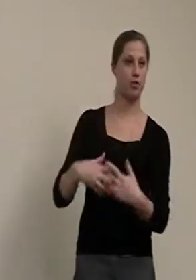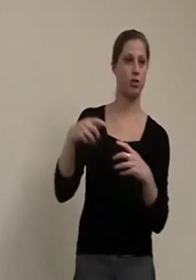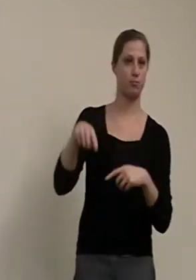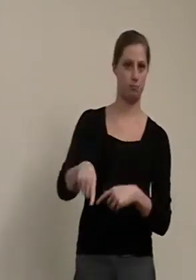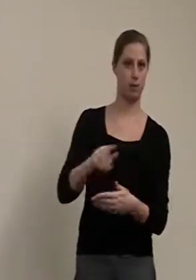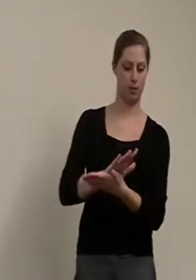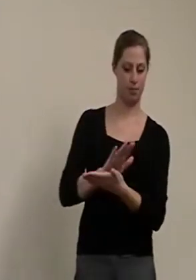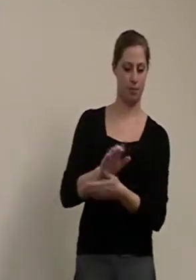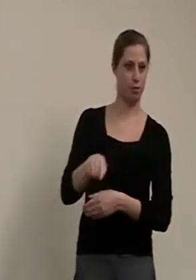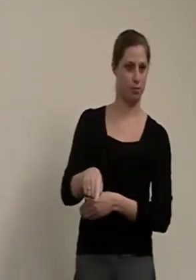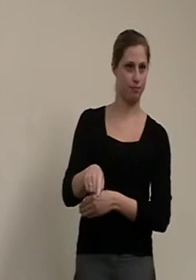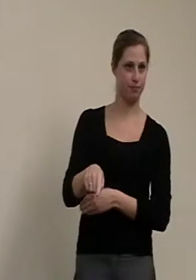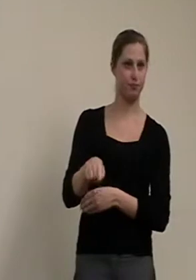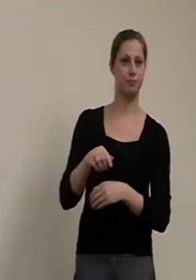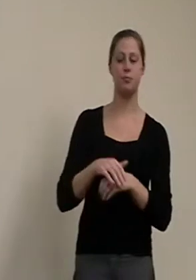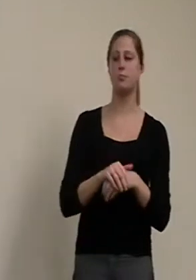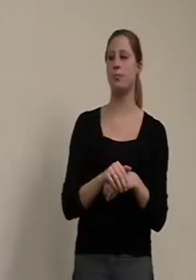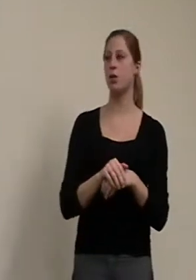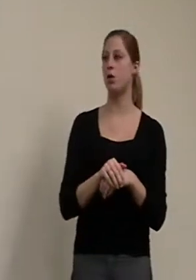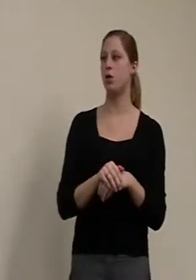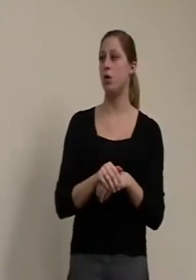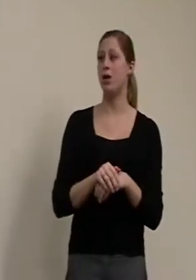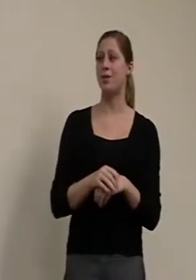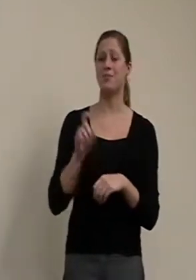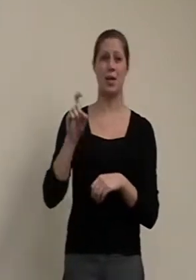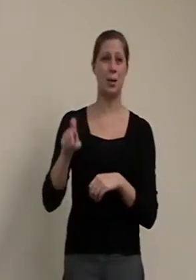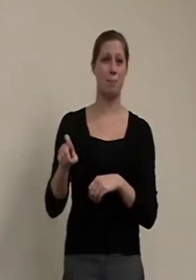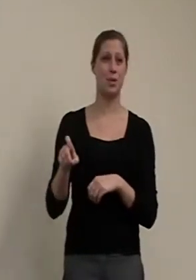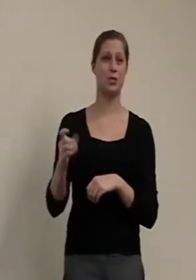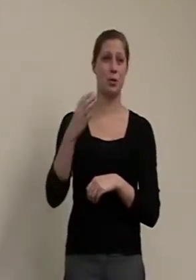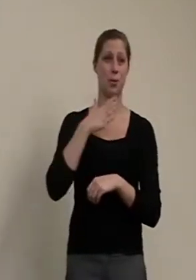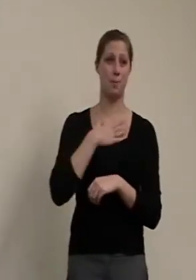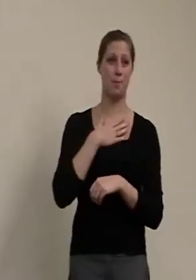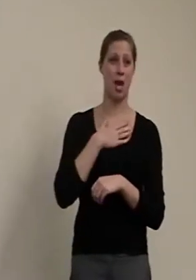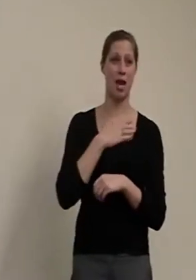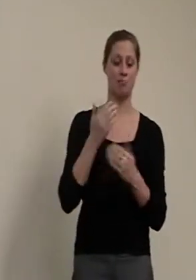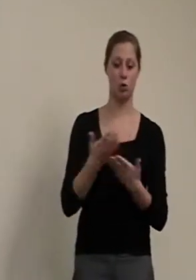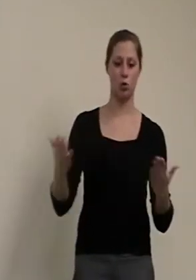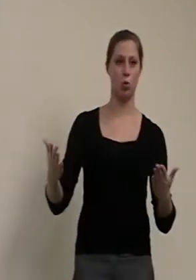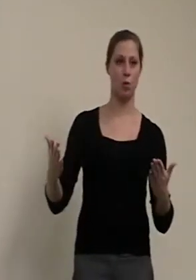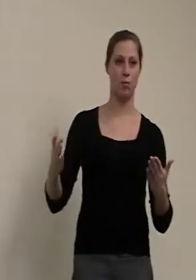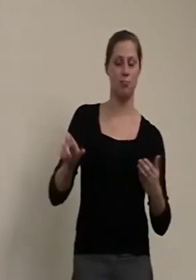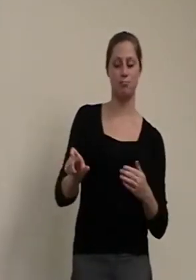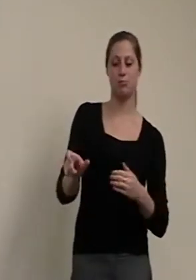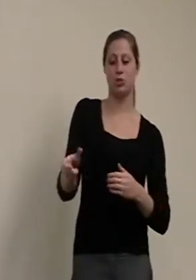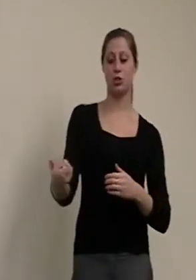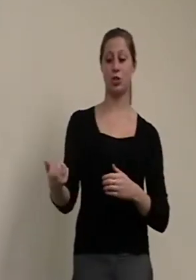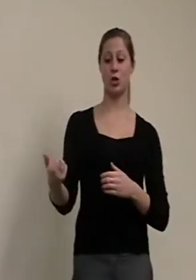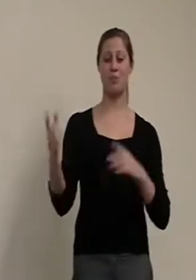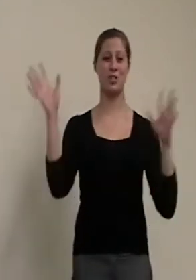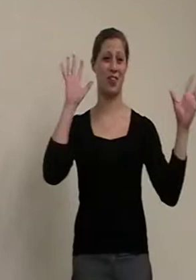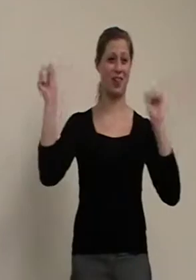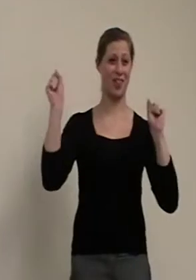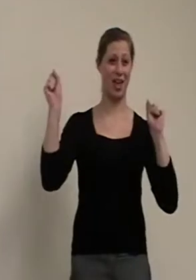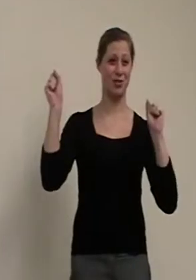I had to turn my equipment all the way up to the loudest sound, and you didn't respond to these two really very high